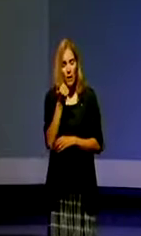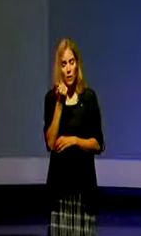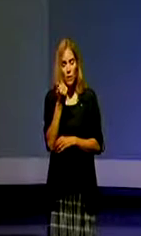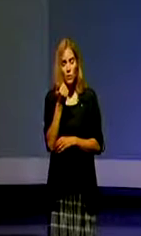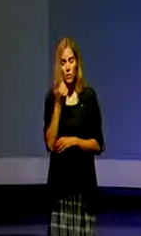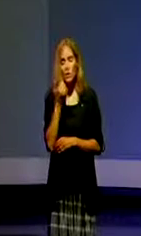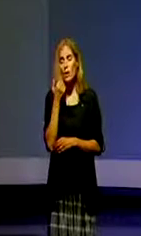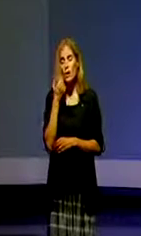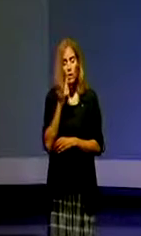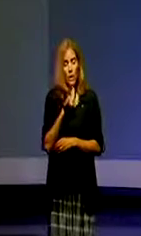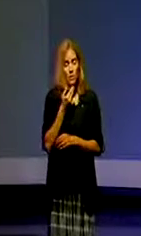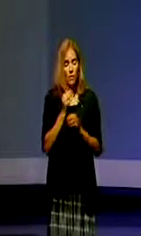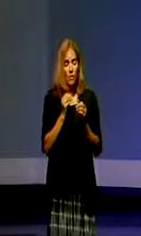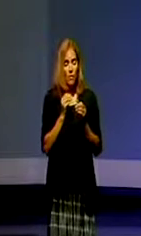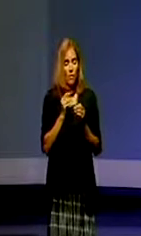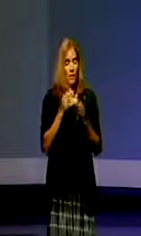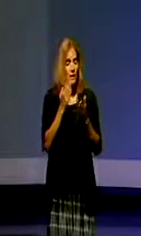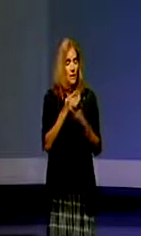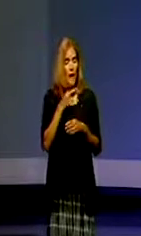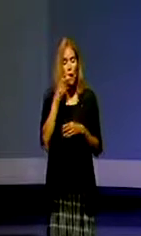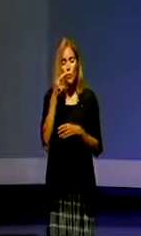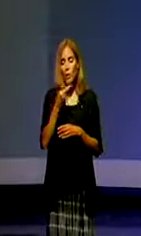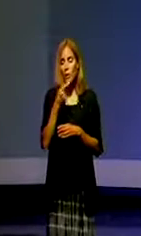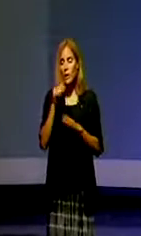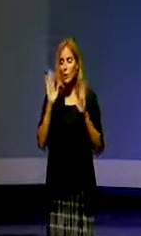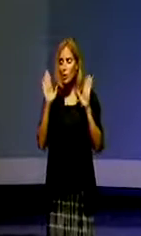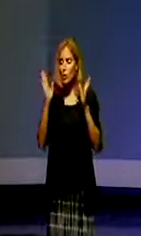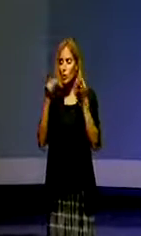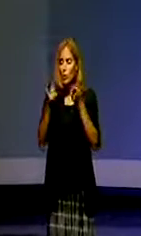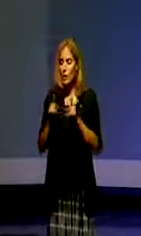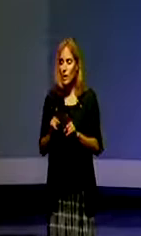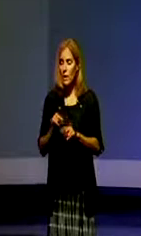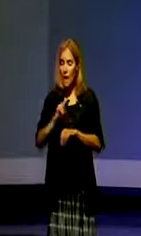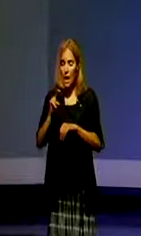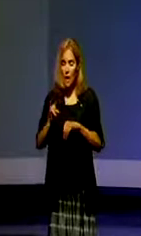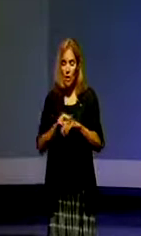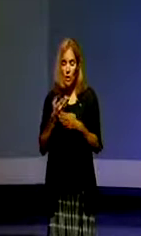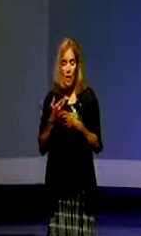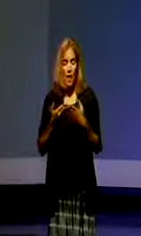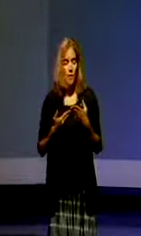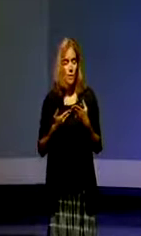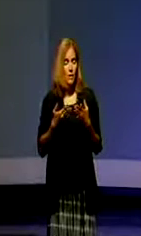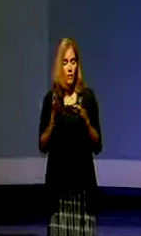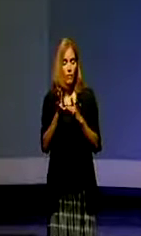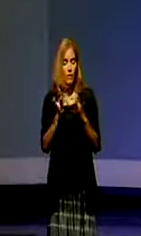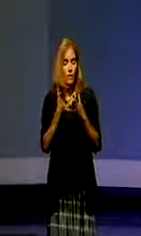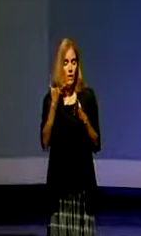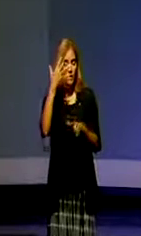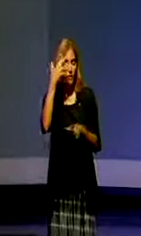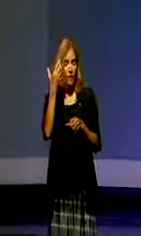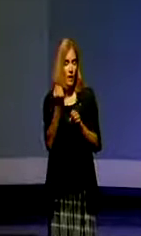ashamed of, or stop proclaiming the supernatural element of the Christian faith.